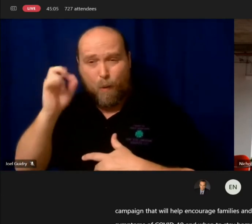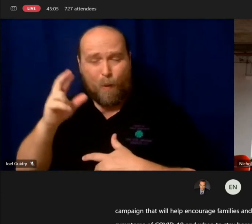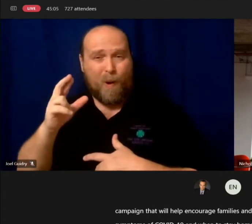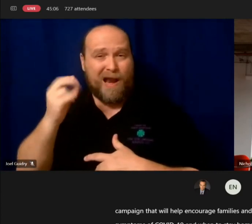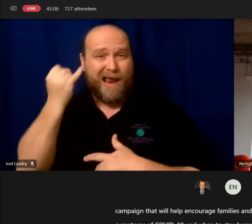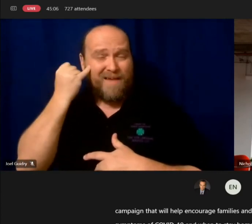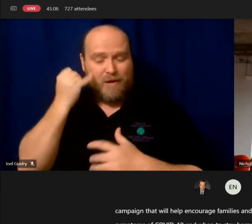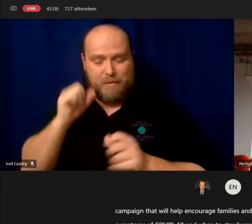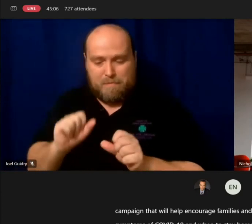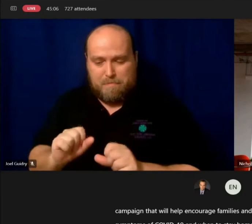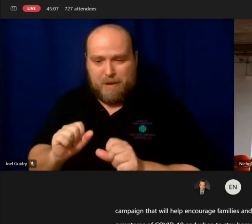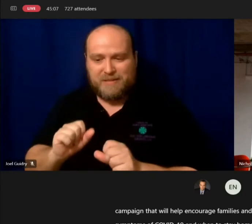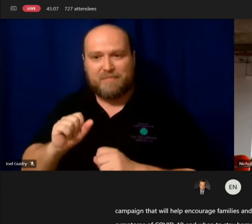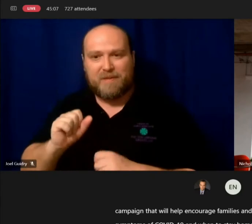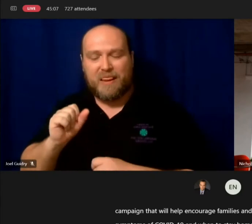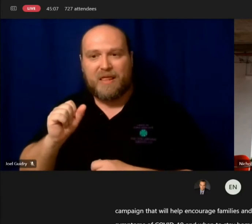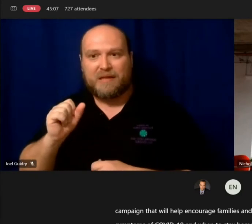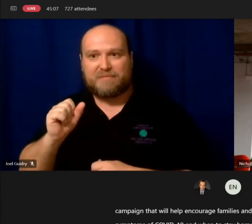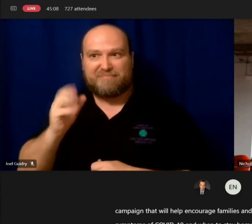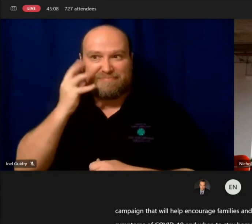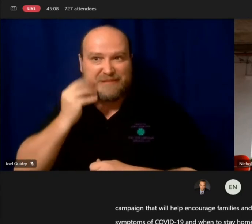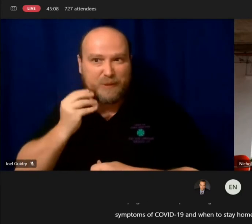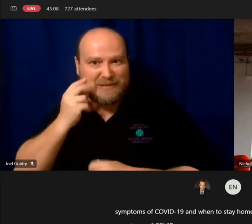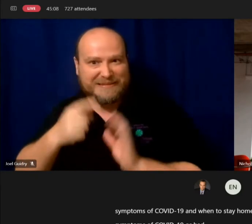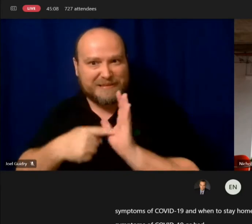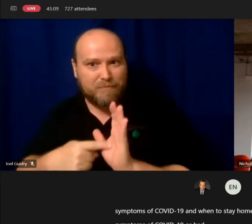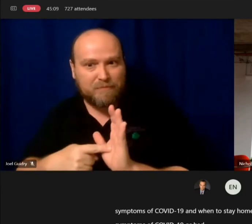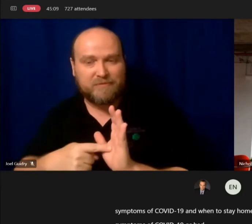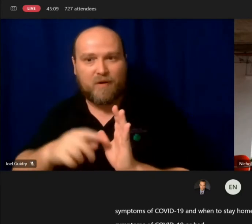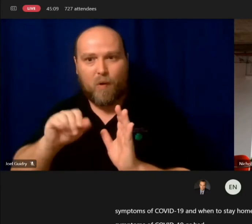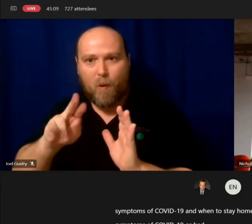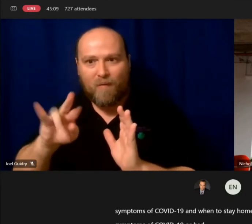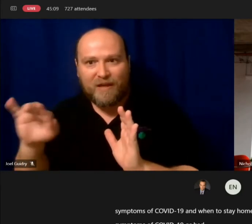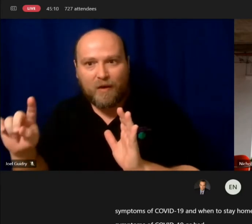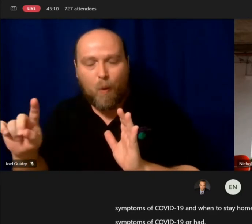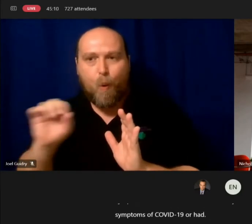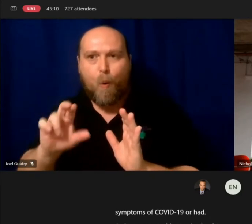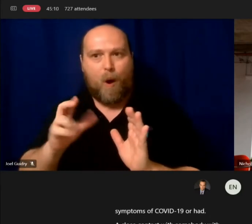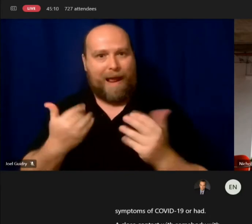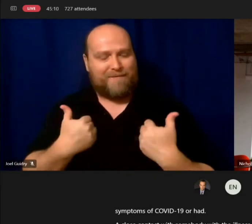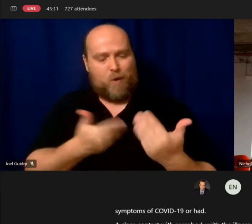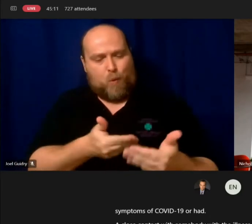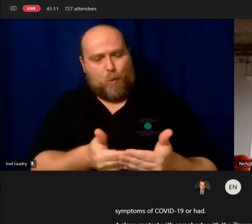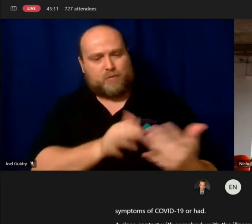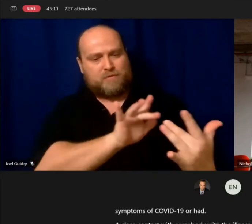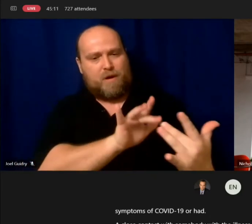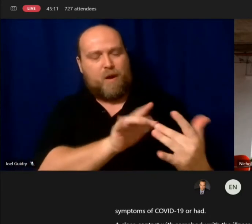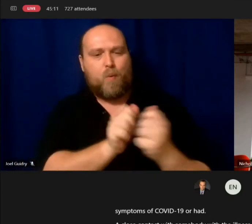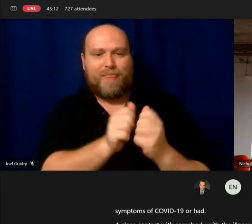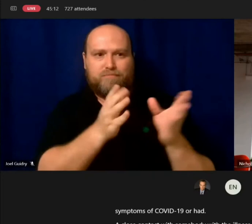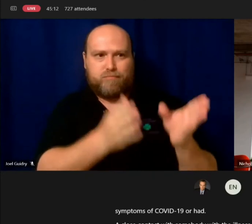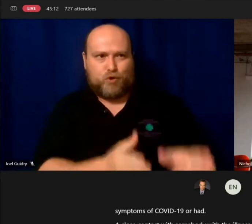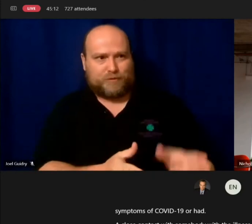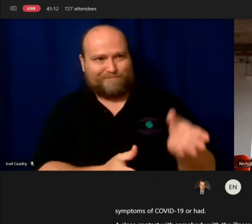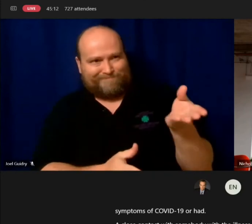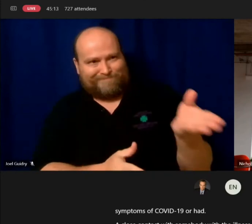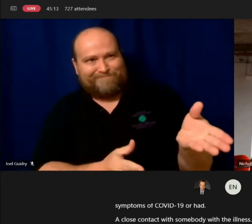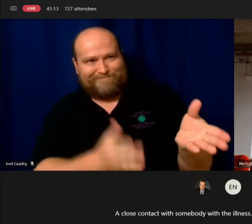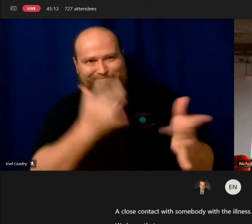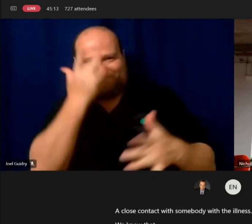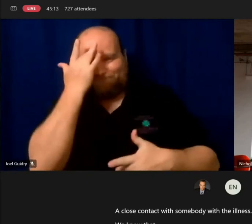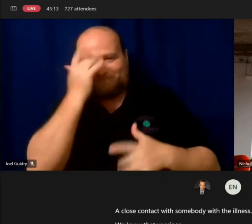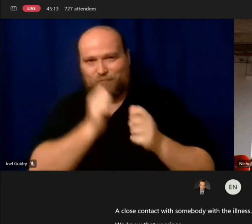had a close contact with somebody with the illness. We know that vaccines remain the